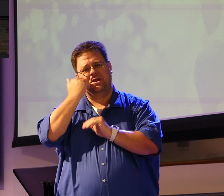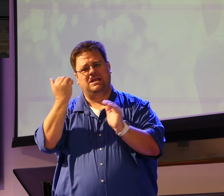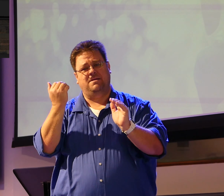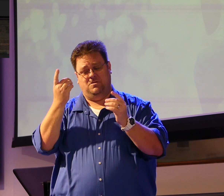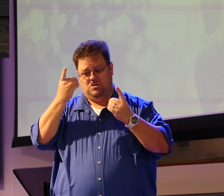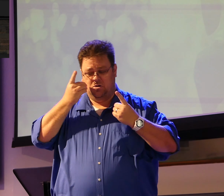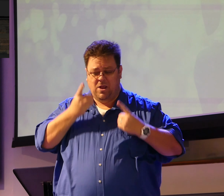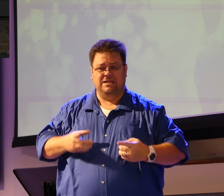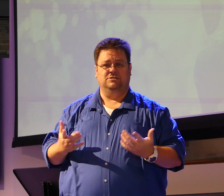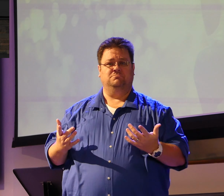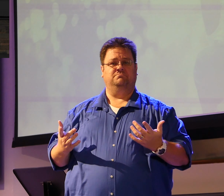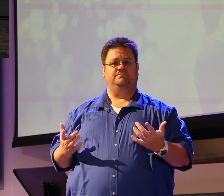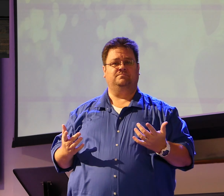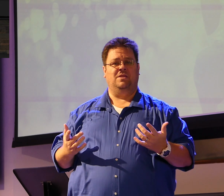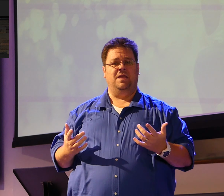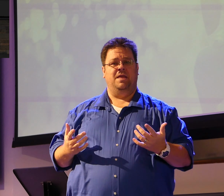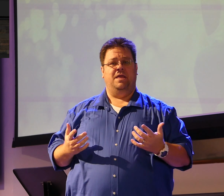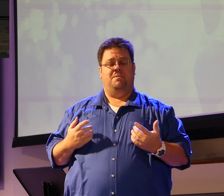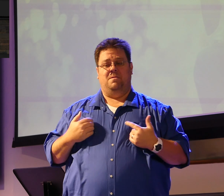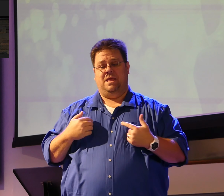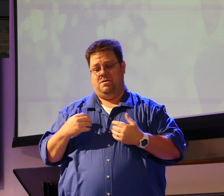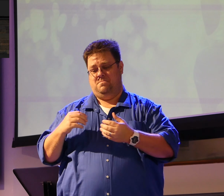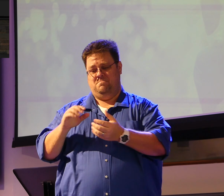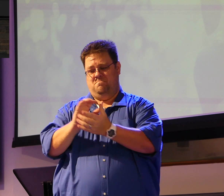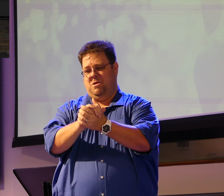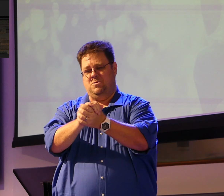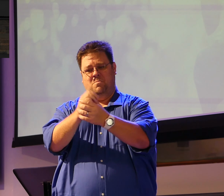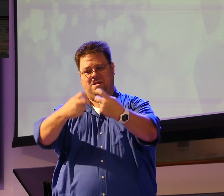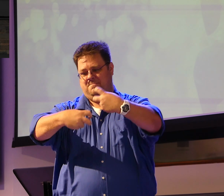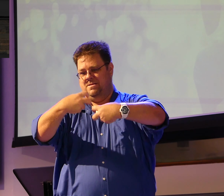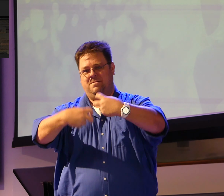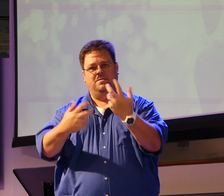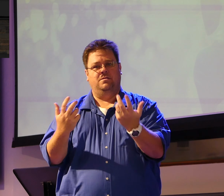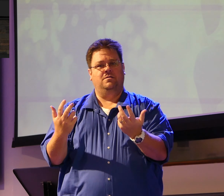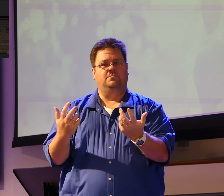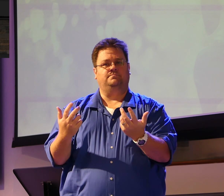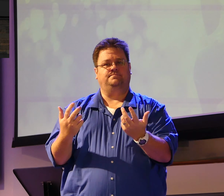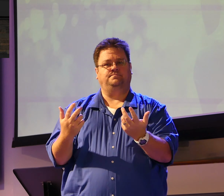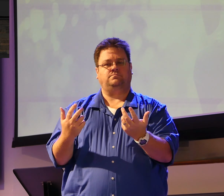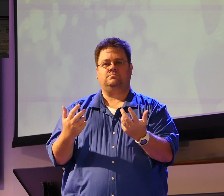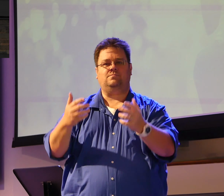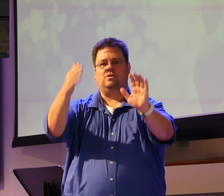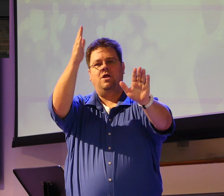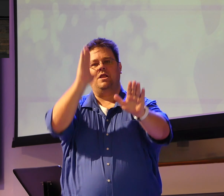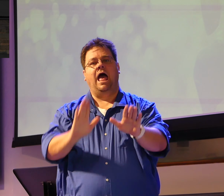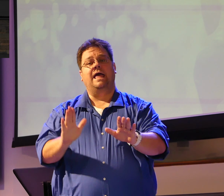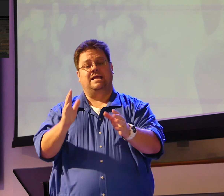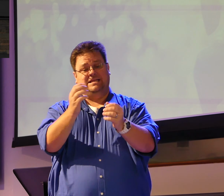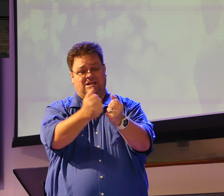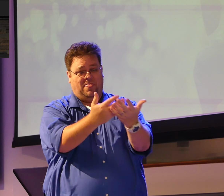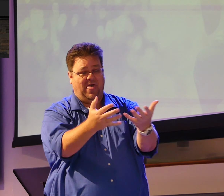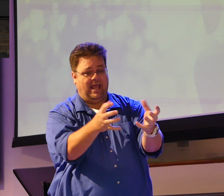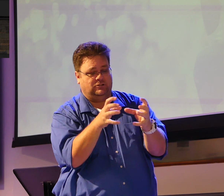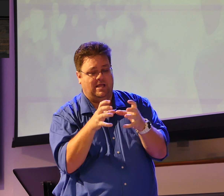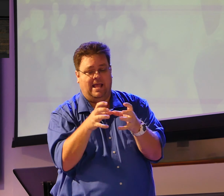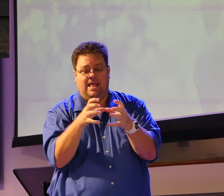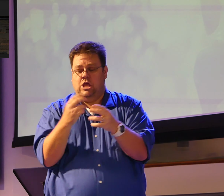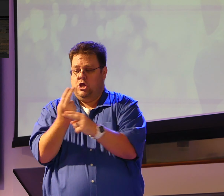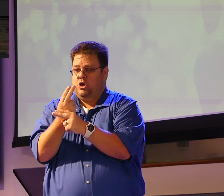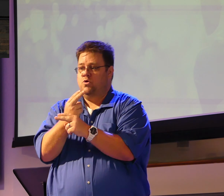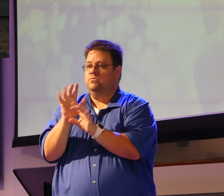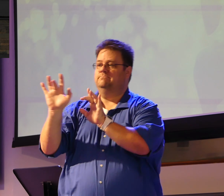maybe you've dealt with depression maybe you've had marital problems and marital issues god can take